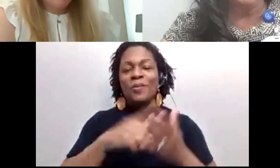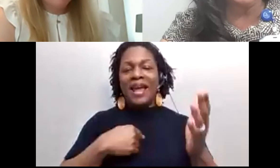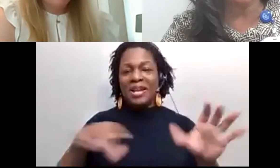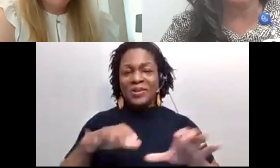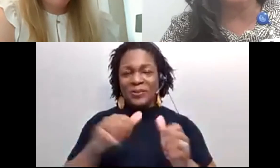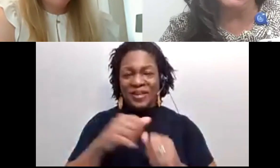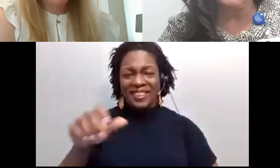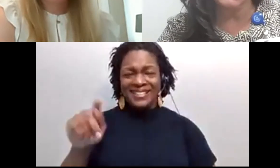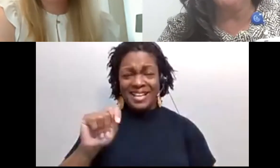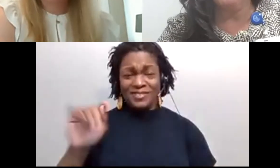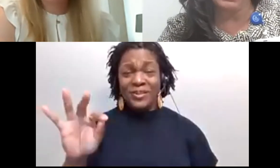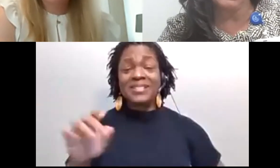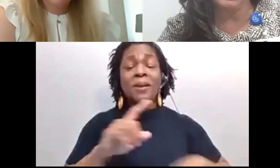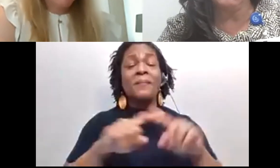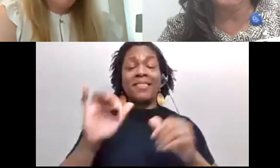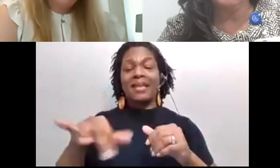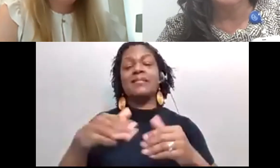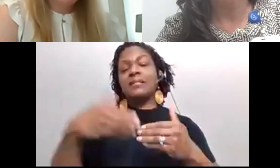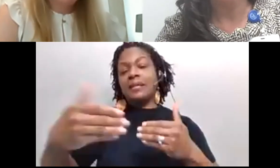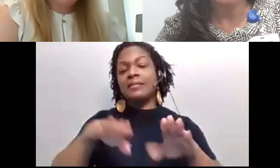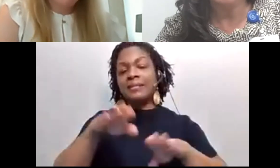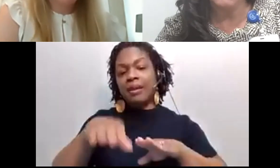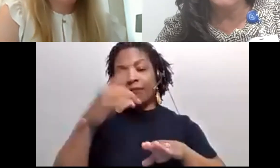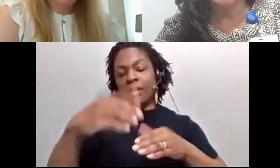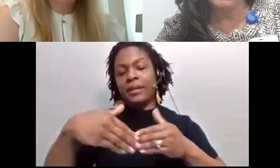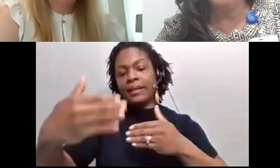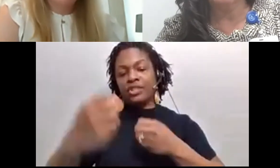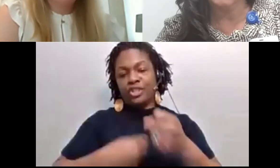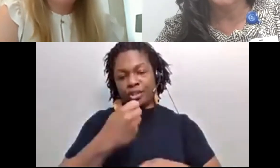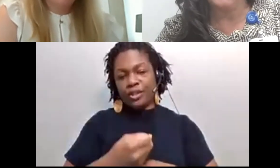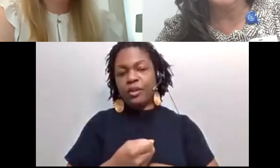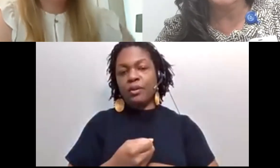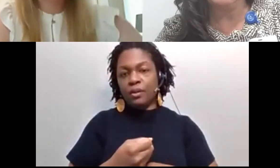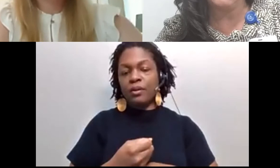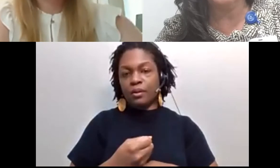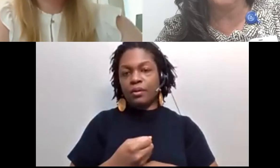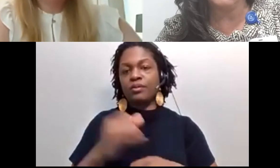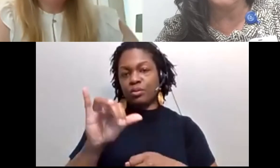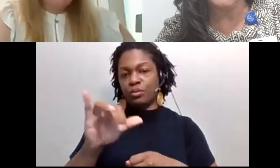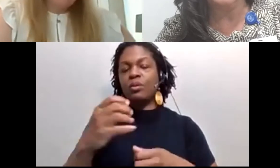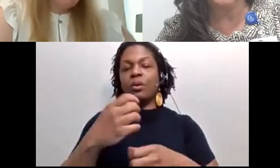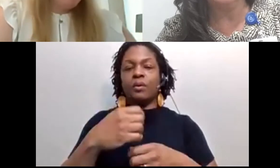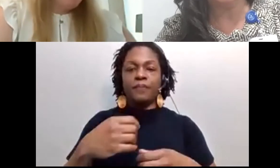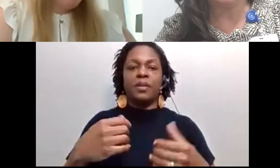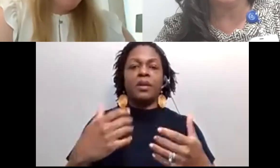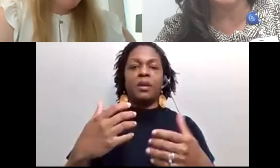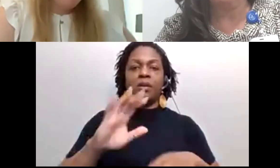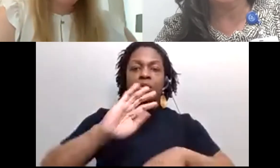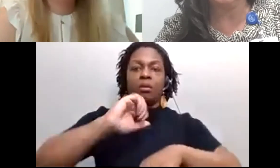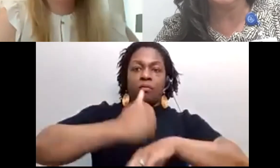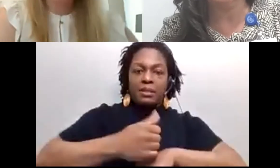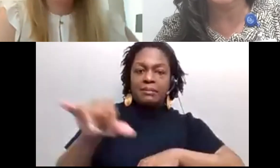So I think that's probably a next step for next year as well, creating the same task force in statute